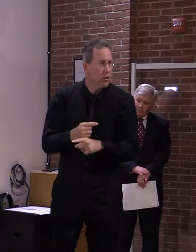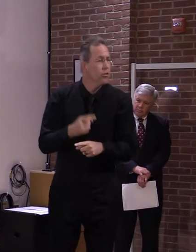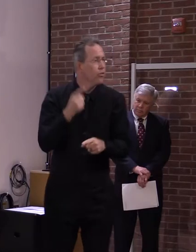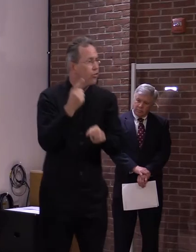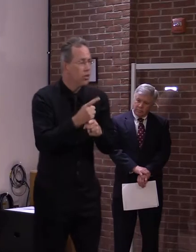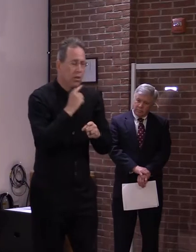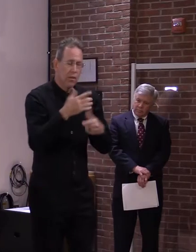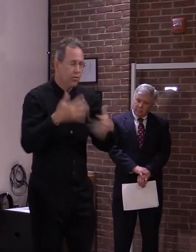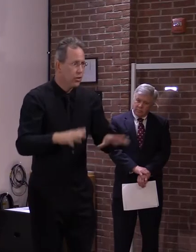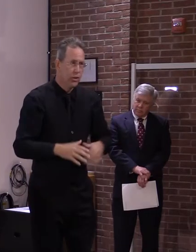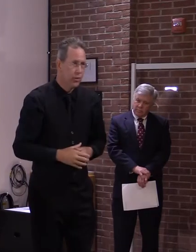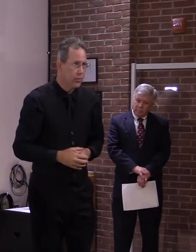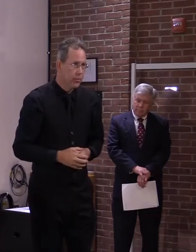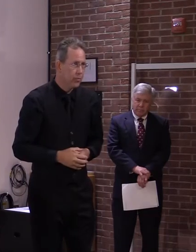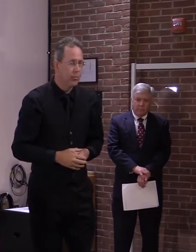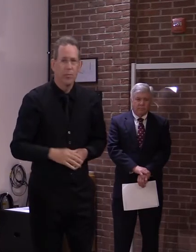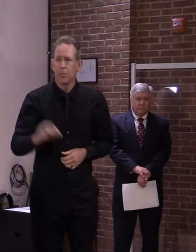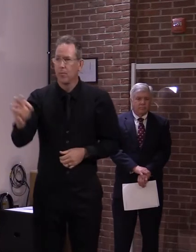thank